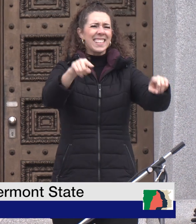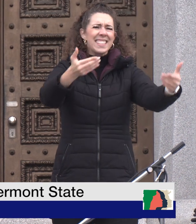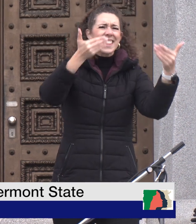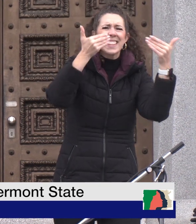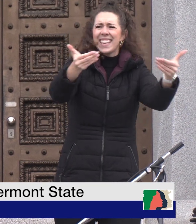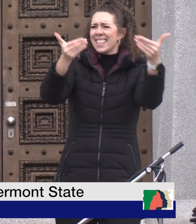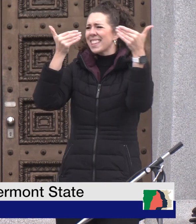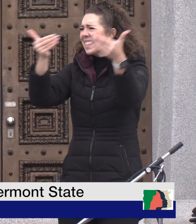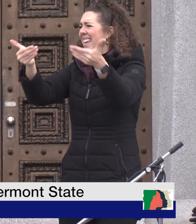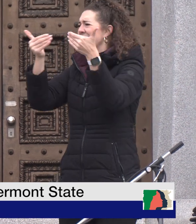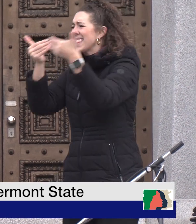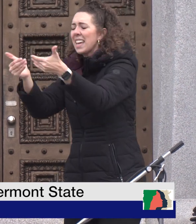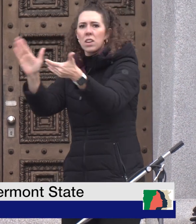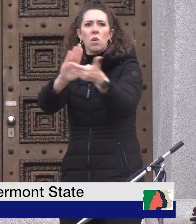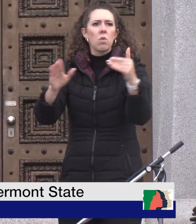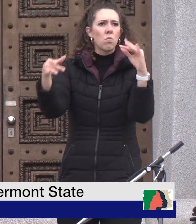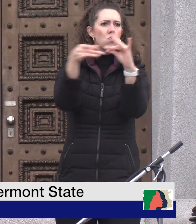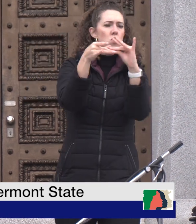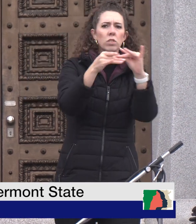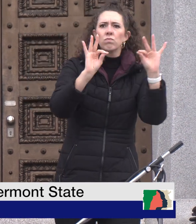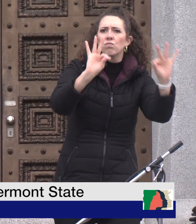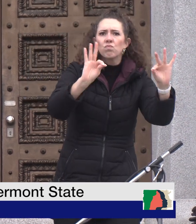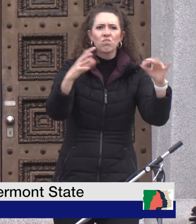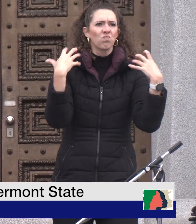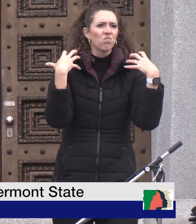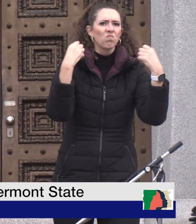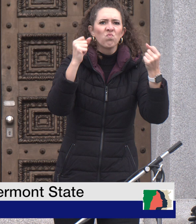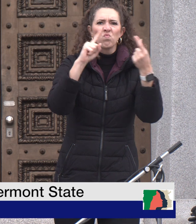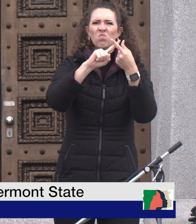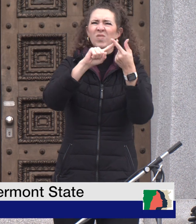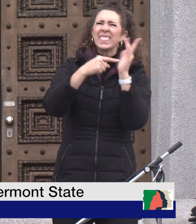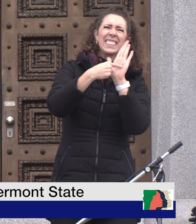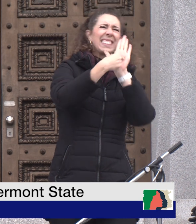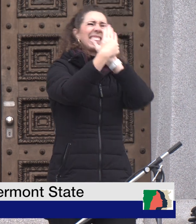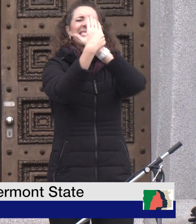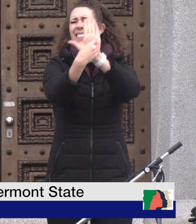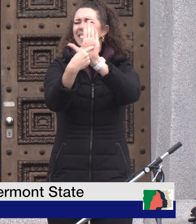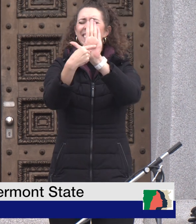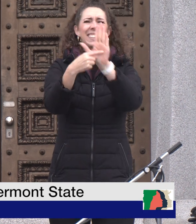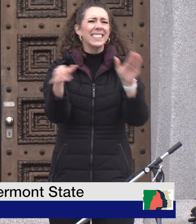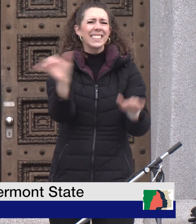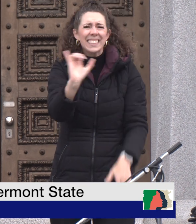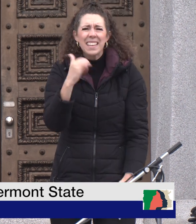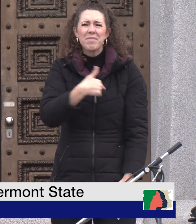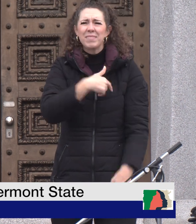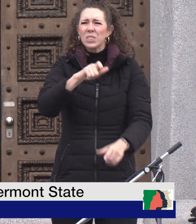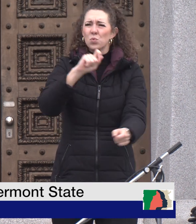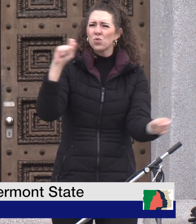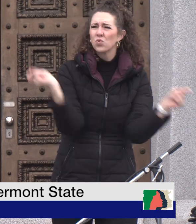you for your words. I thank you for your courage in declaring exactly what it is that we need to change